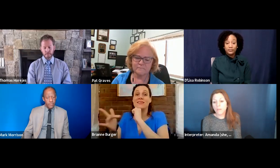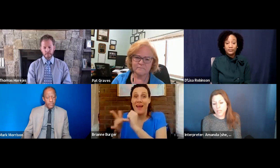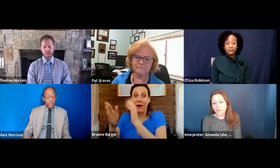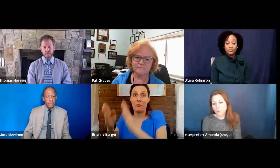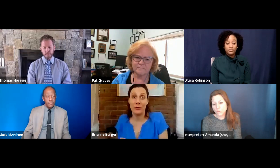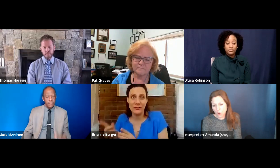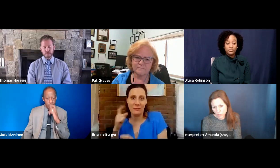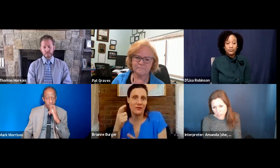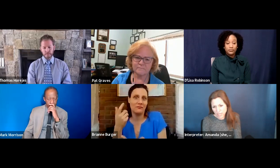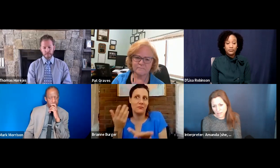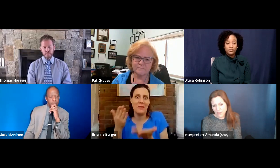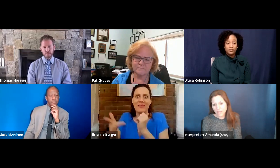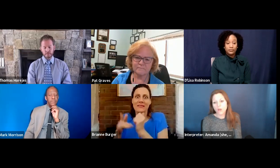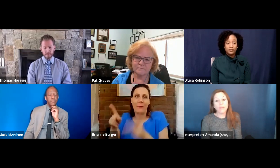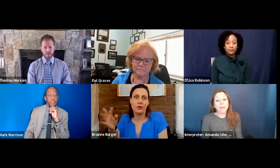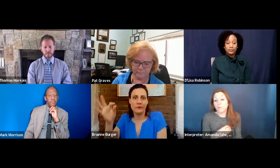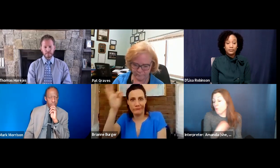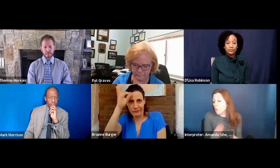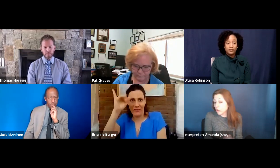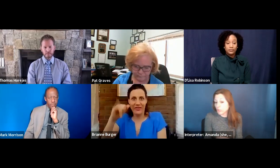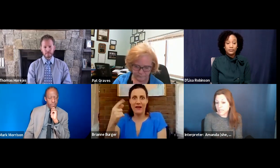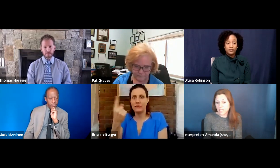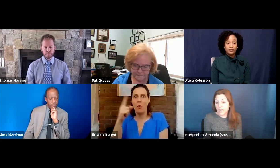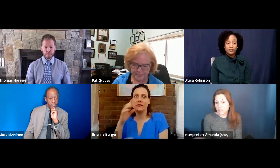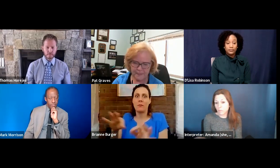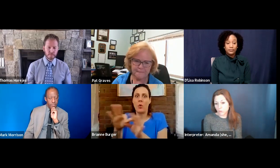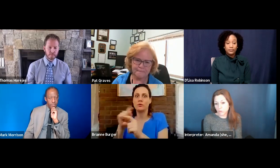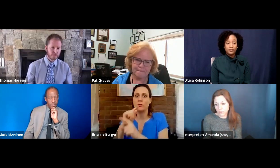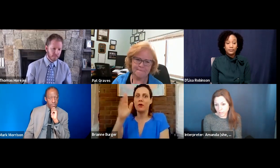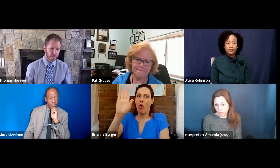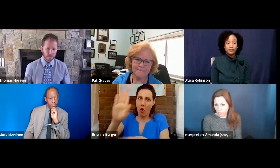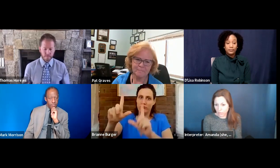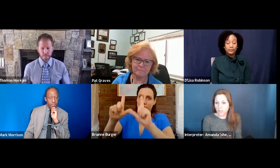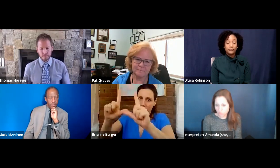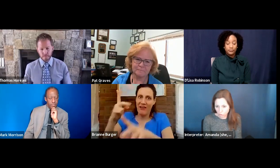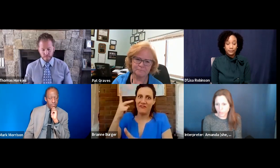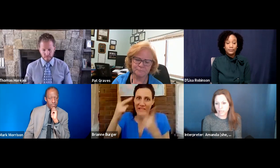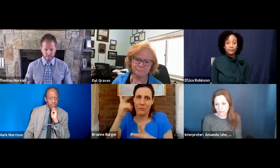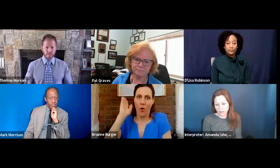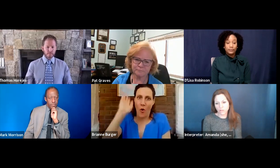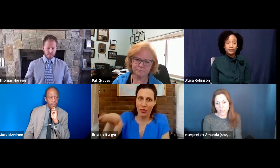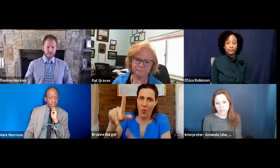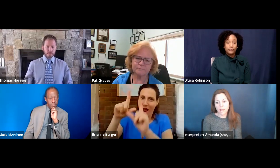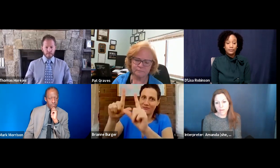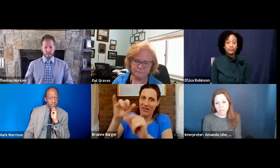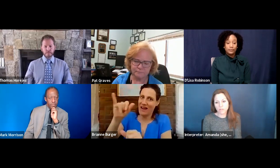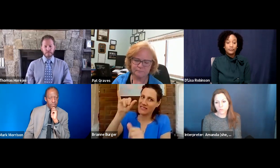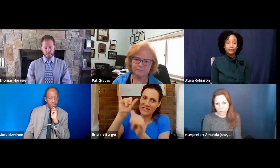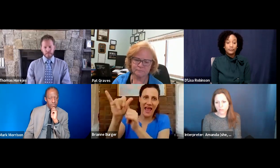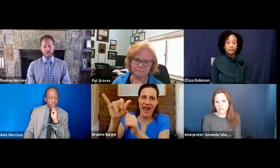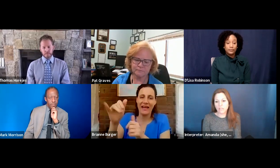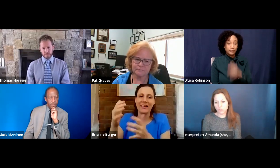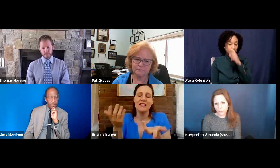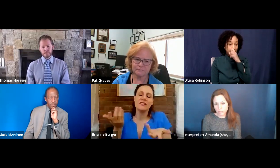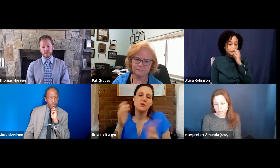the company who's hosting then, or could designate someone who's, going to be controlling technology and make